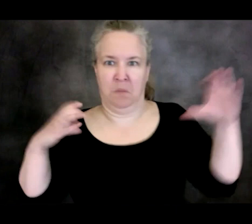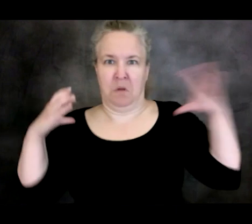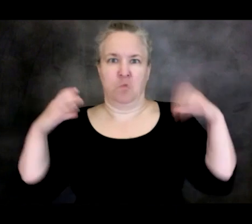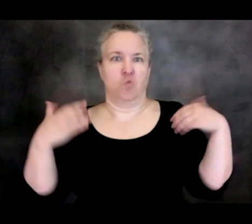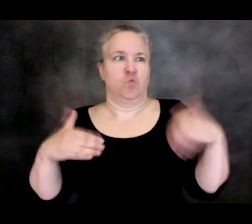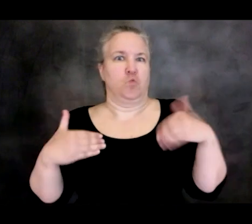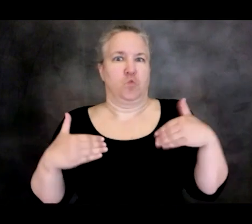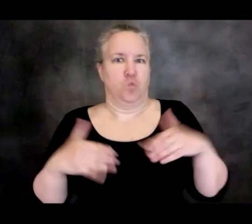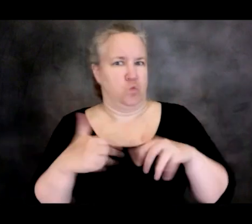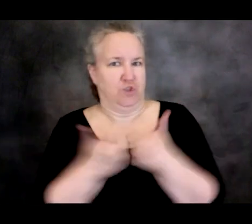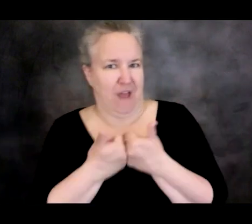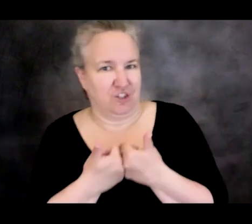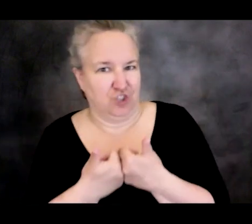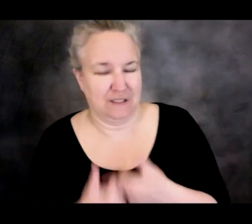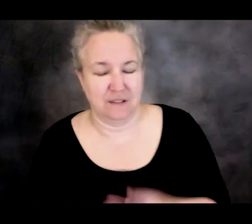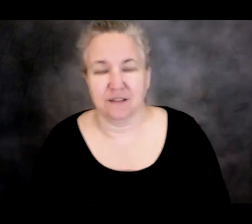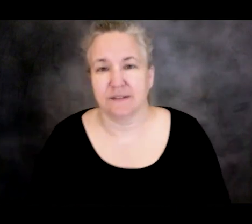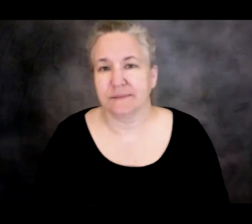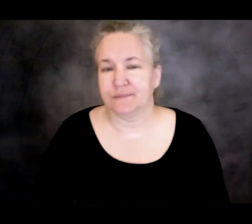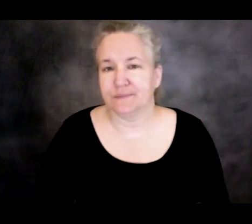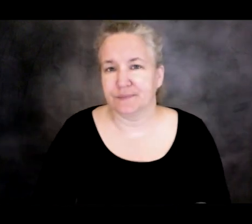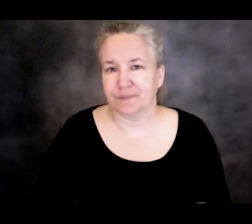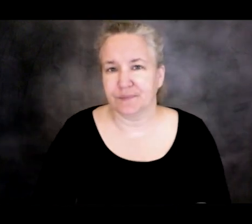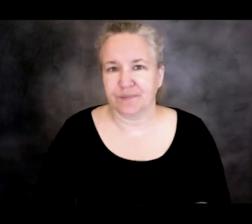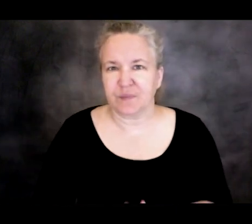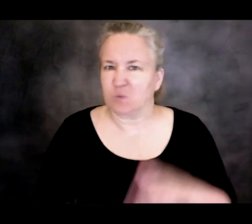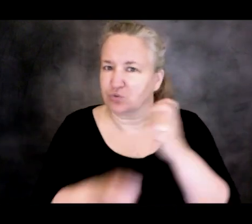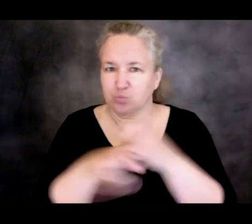challenge, to say the least, to keep up with this.